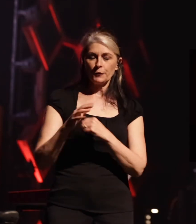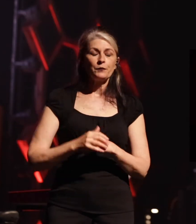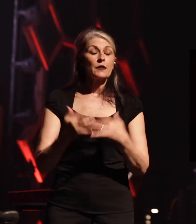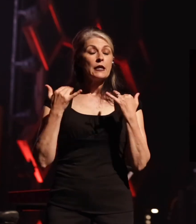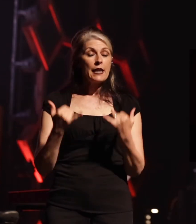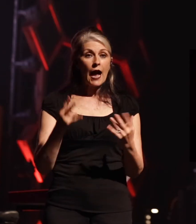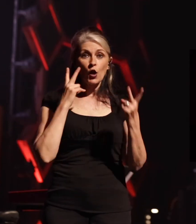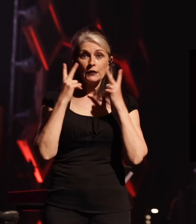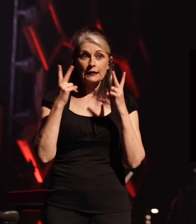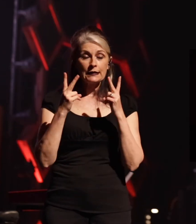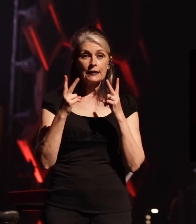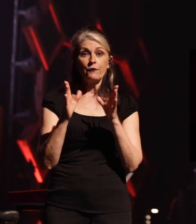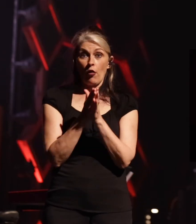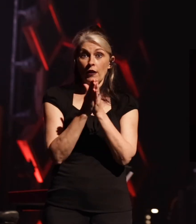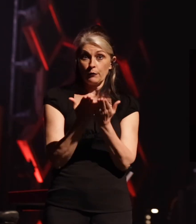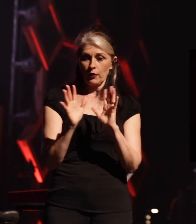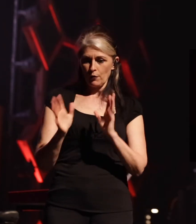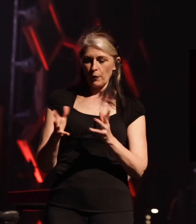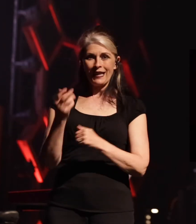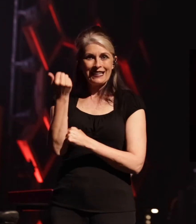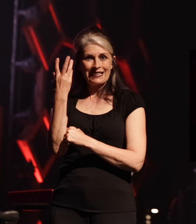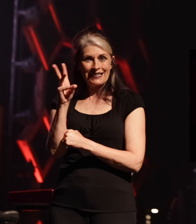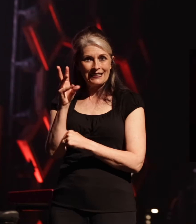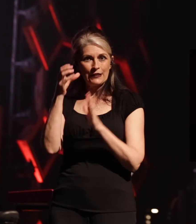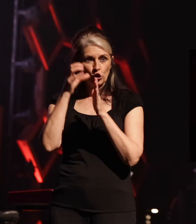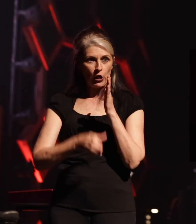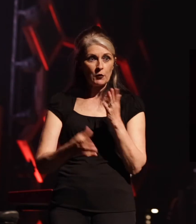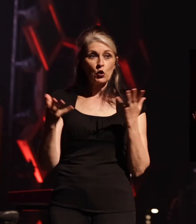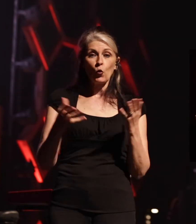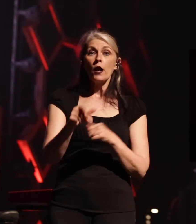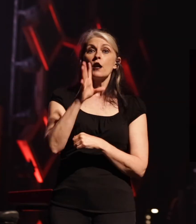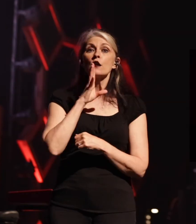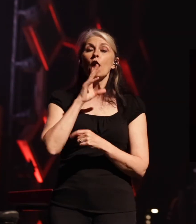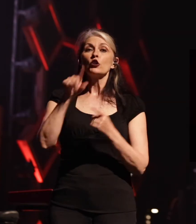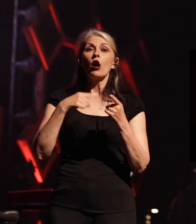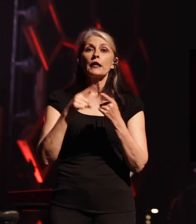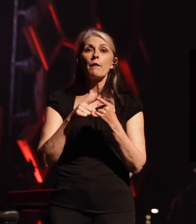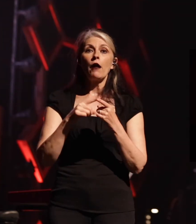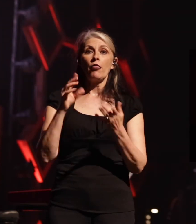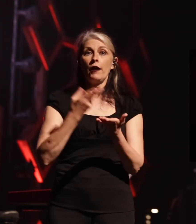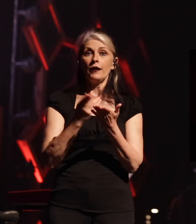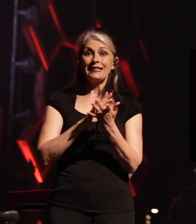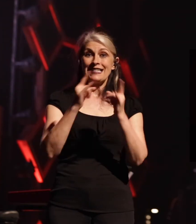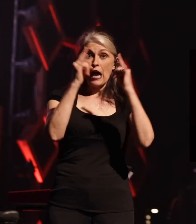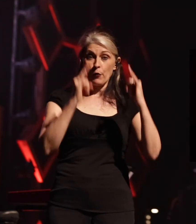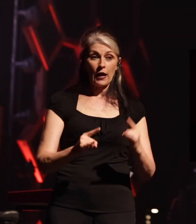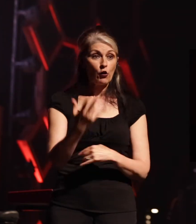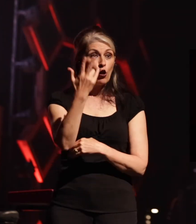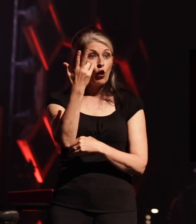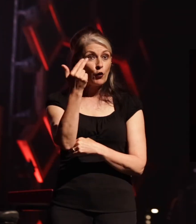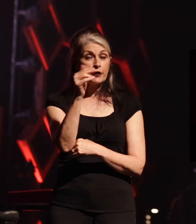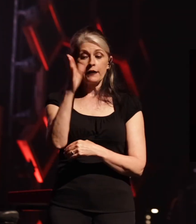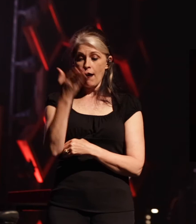of the book, like the remaining 16 chapters, is God talking about the tabernacle. In fact, 13 of the 16